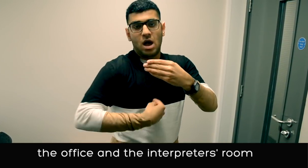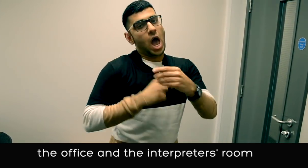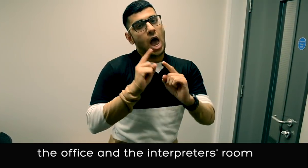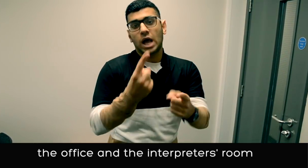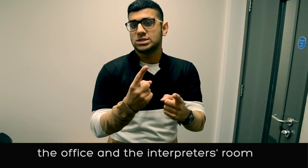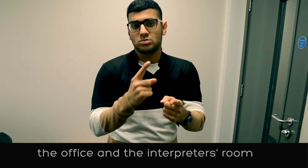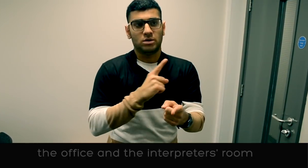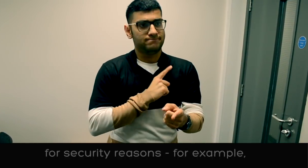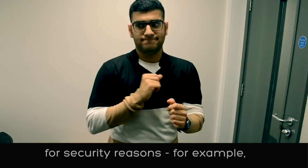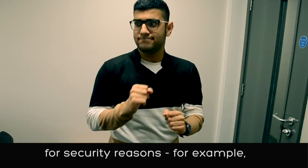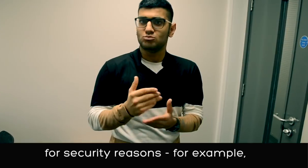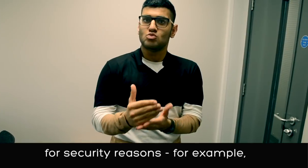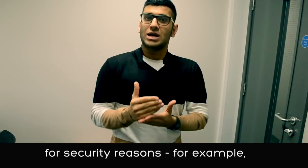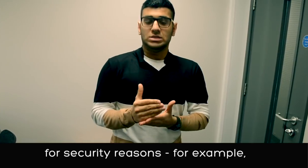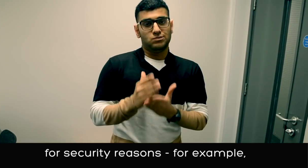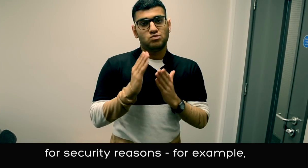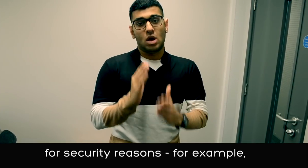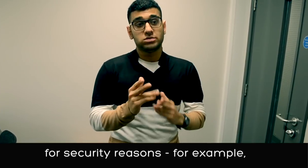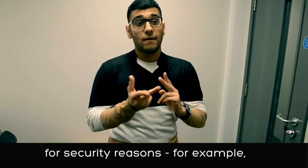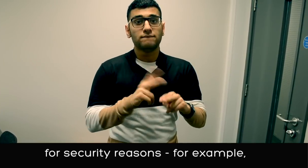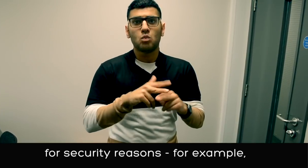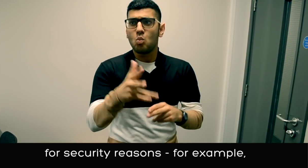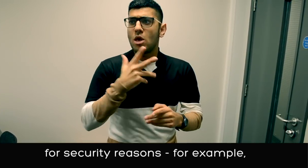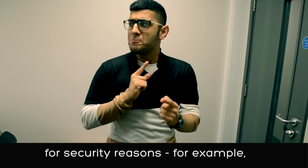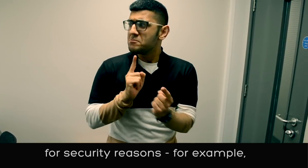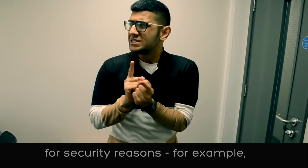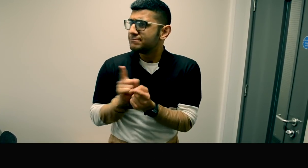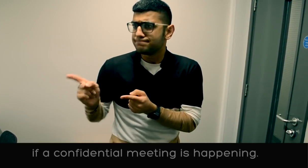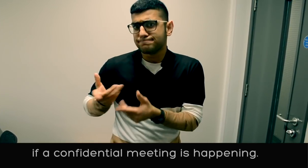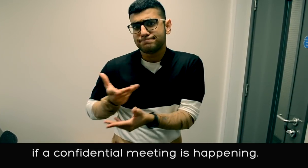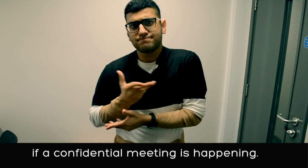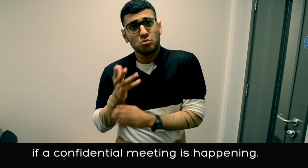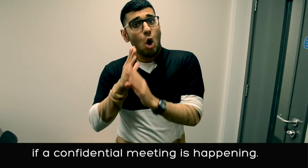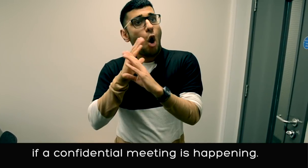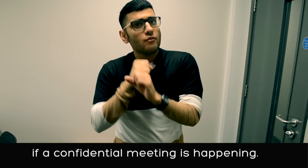security reasons. For example, if a confidential meeting is happening.